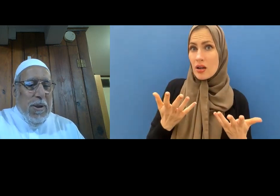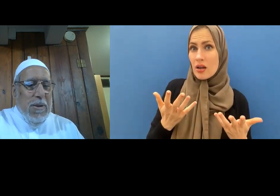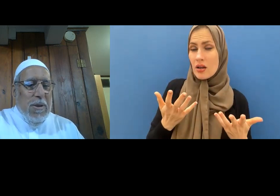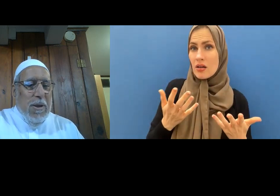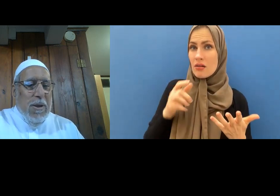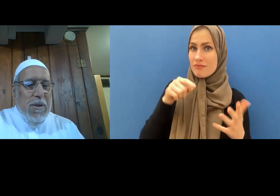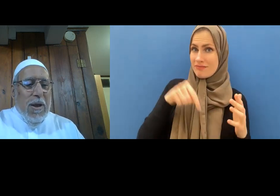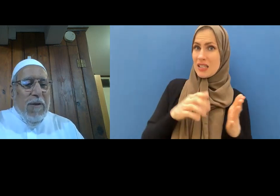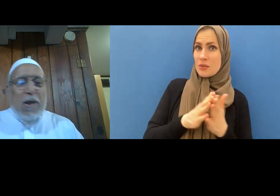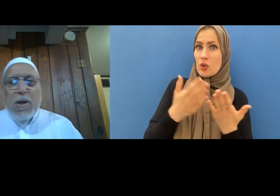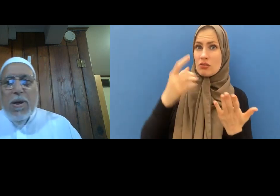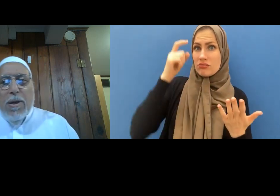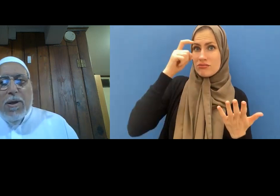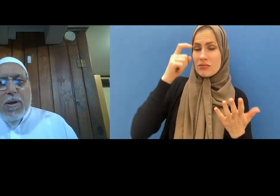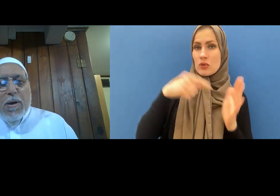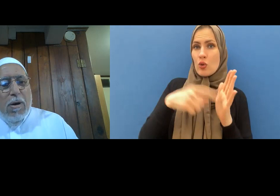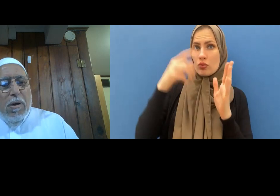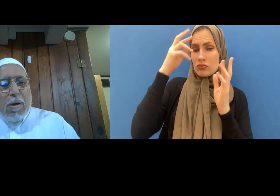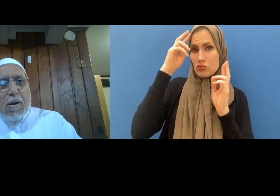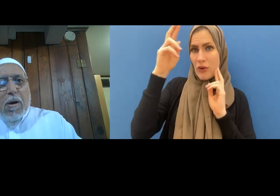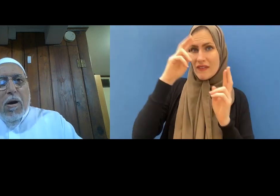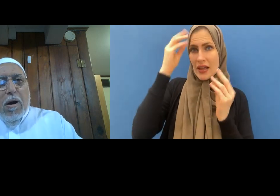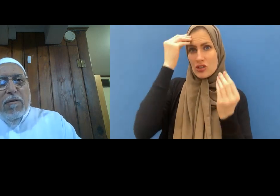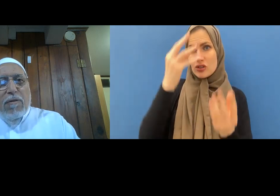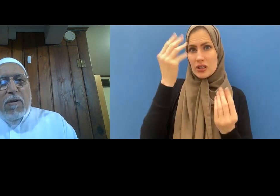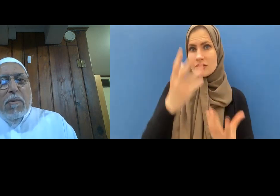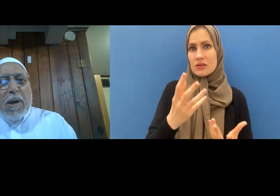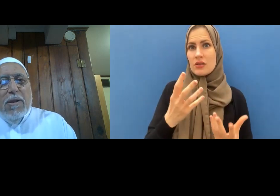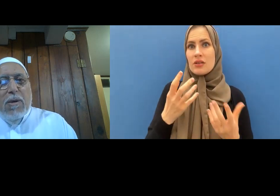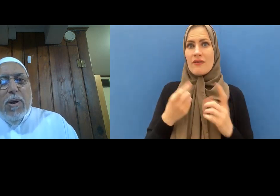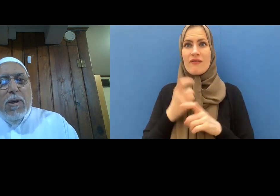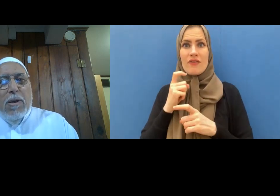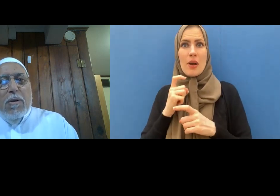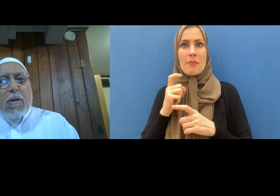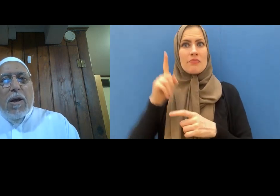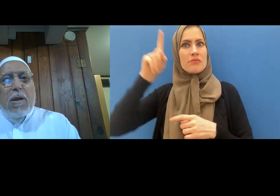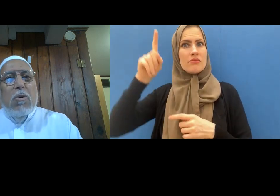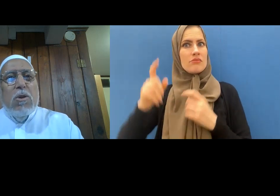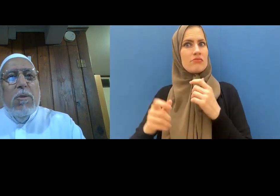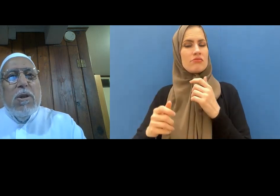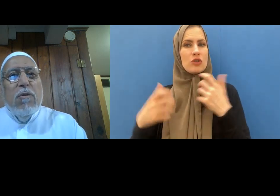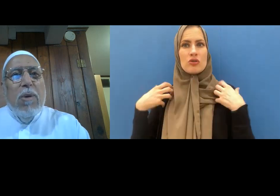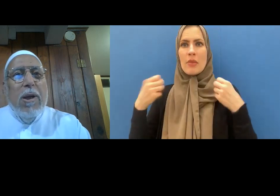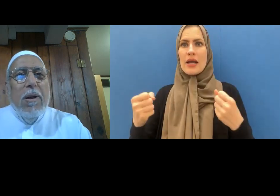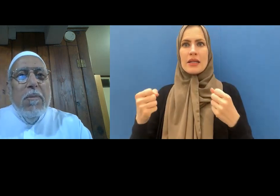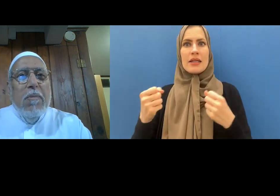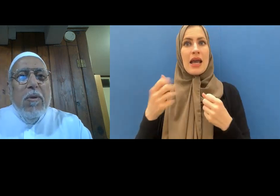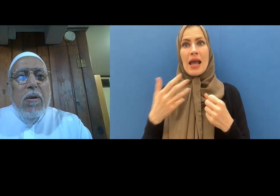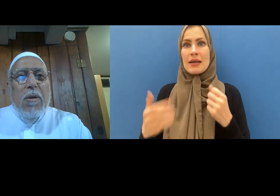This book is the revelation of the Mighty One and the Most Merciful